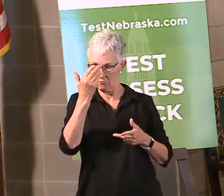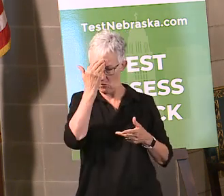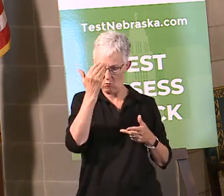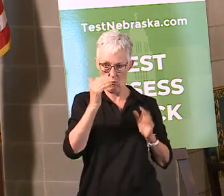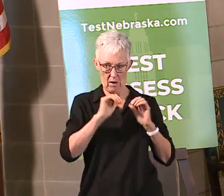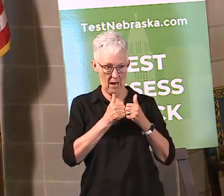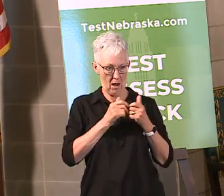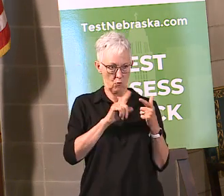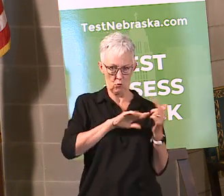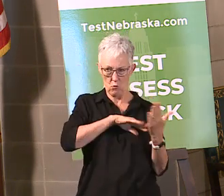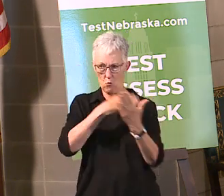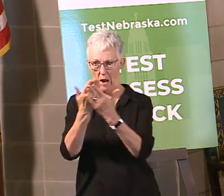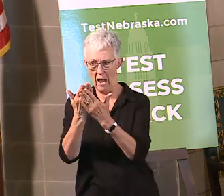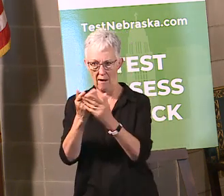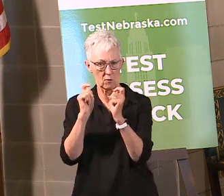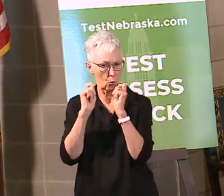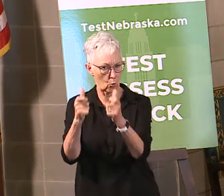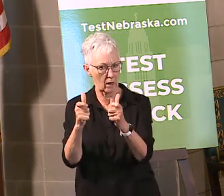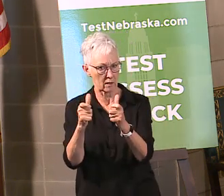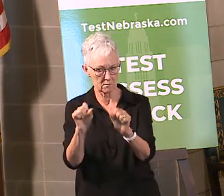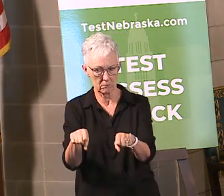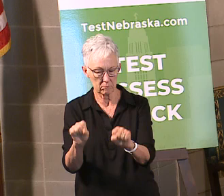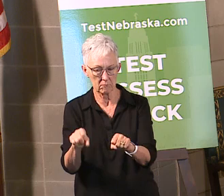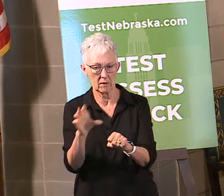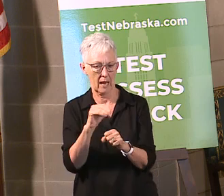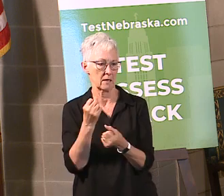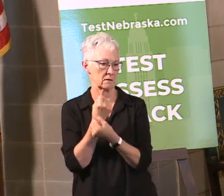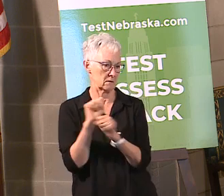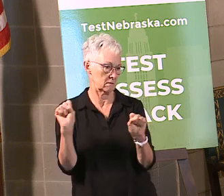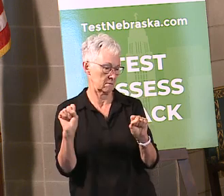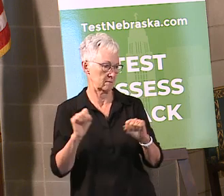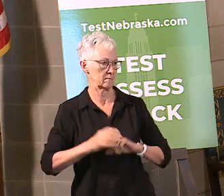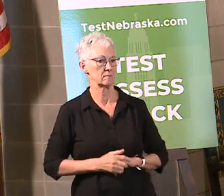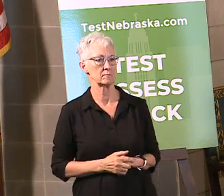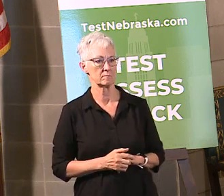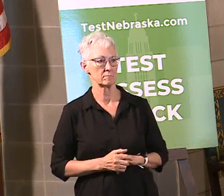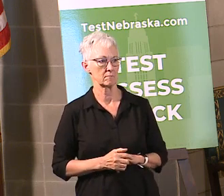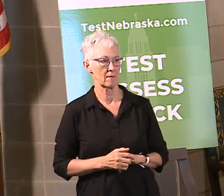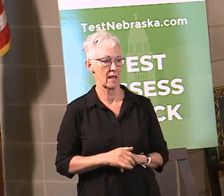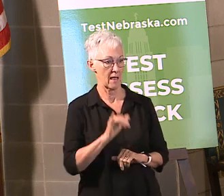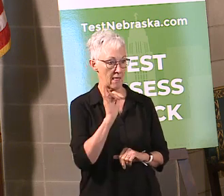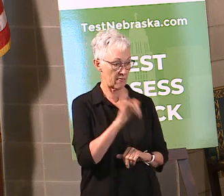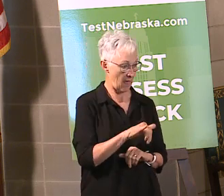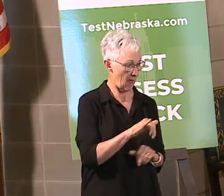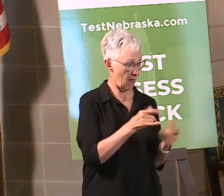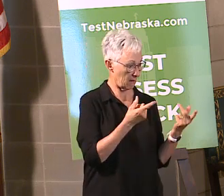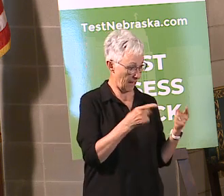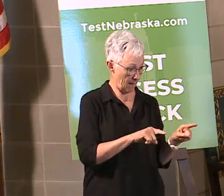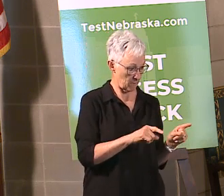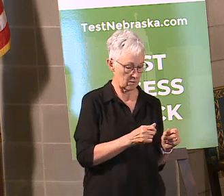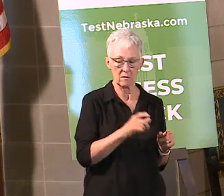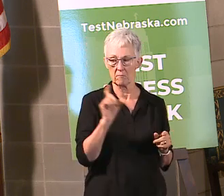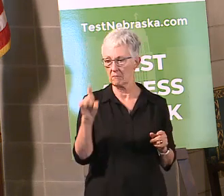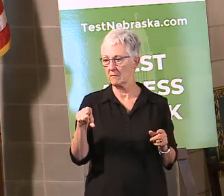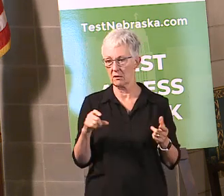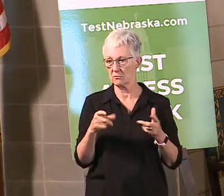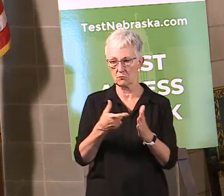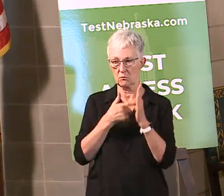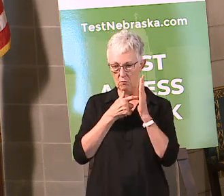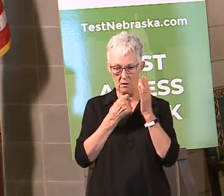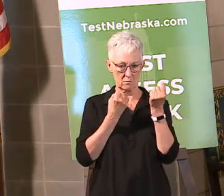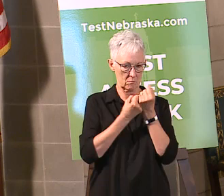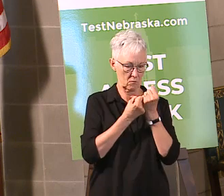timely and safely. Now, none of this could happen without non-clinical support staff in offices, hospitals,